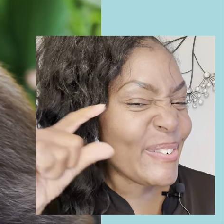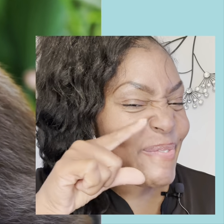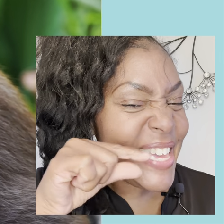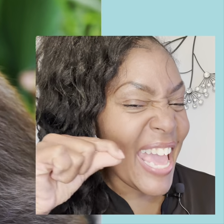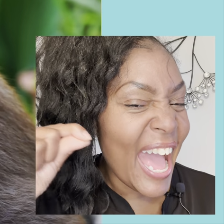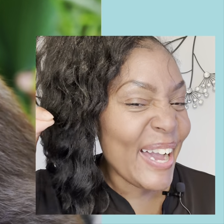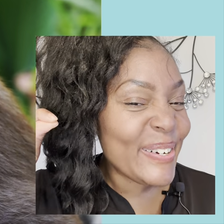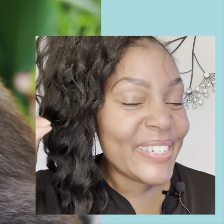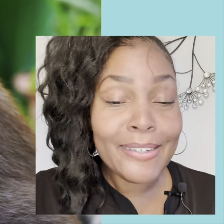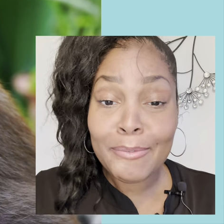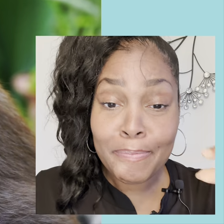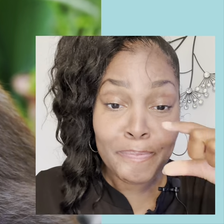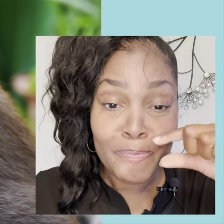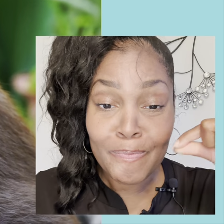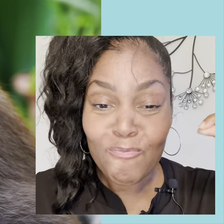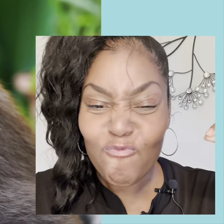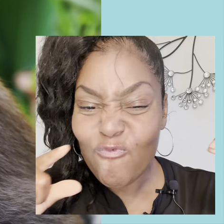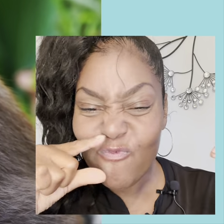meow, meow,